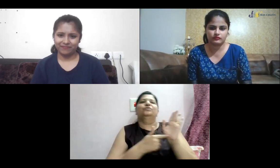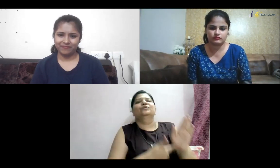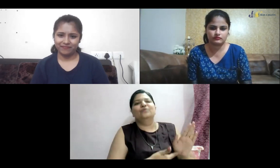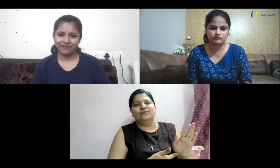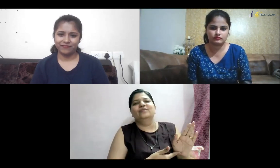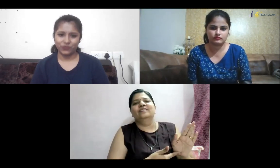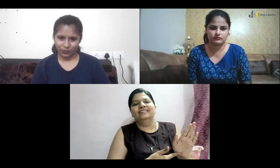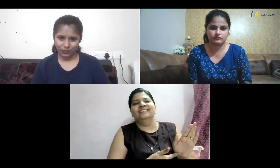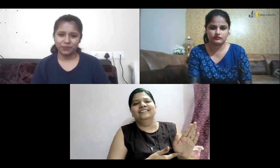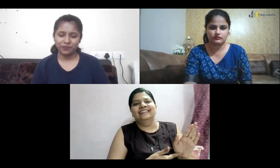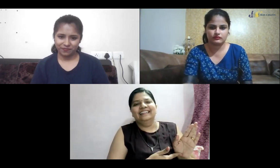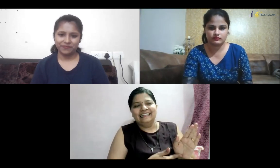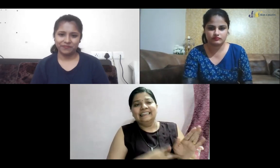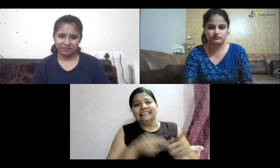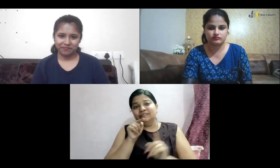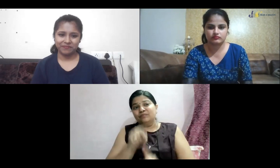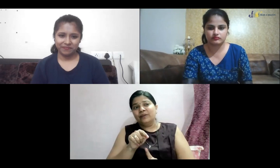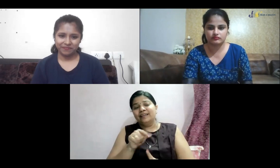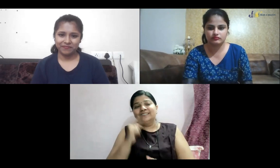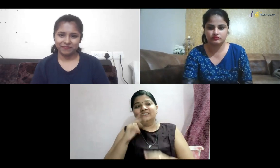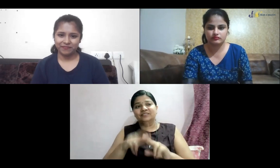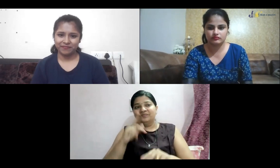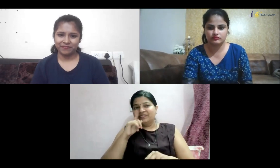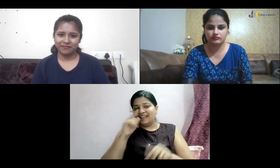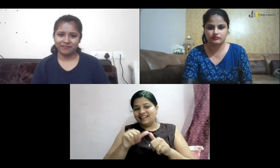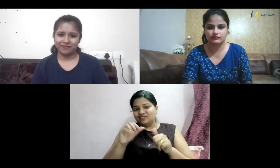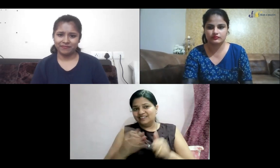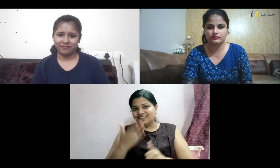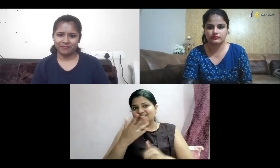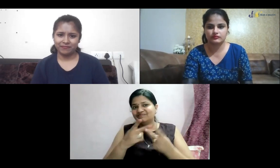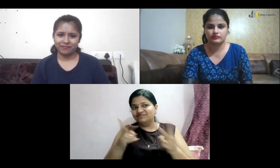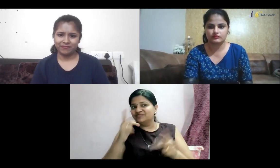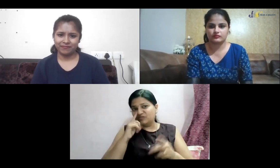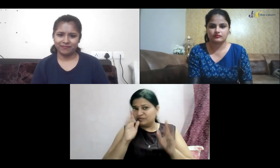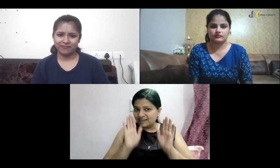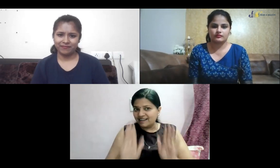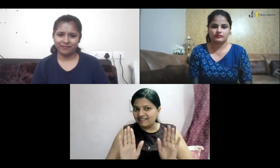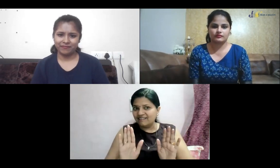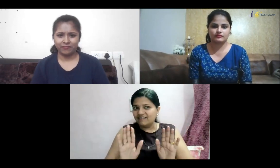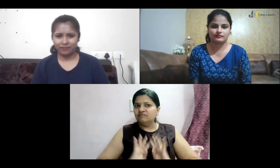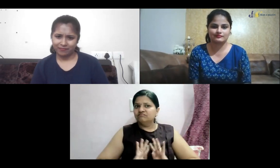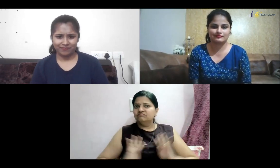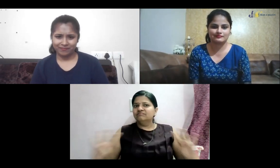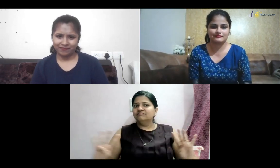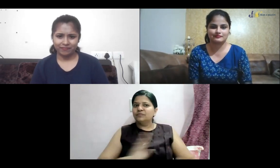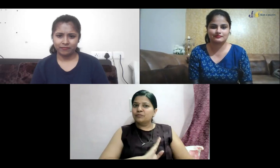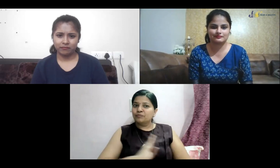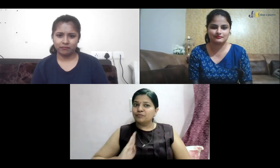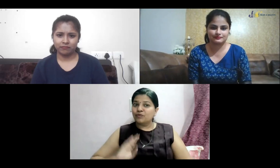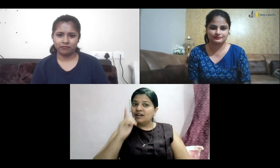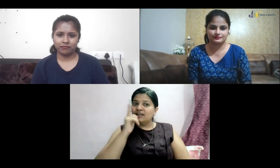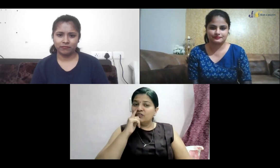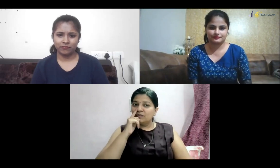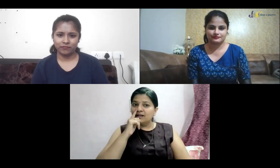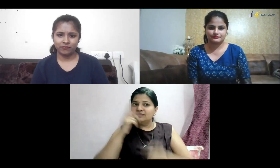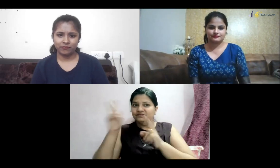the same. But we have to show, right? Parents. If no, the education system, if